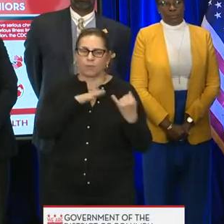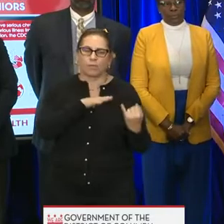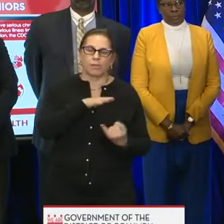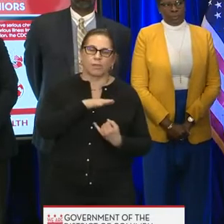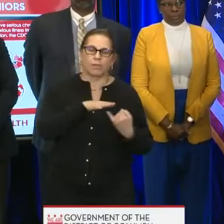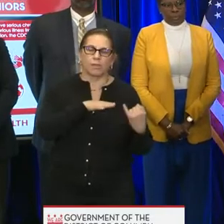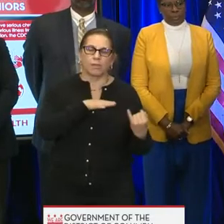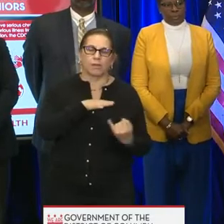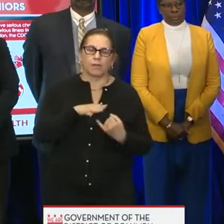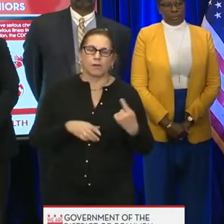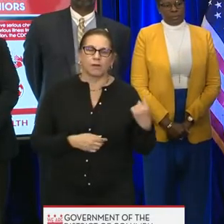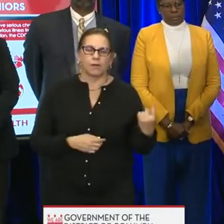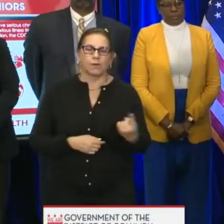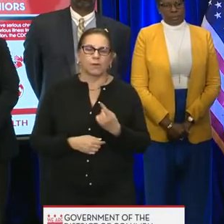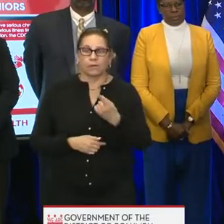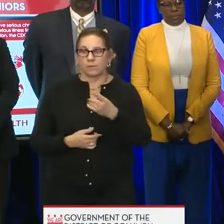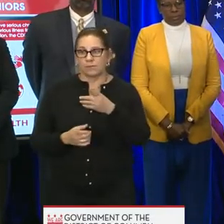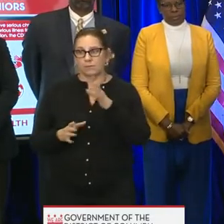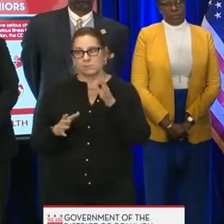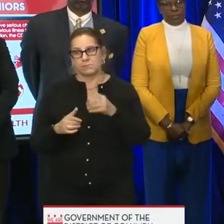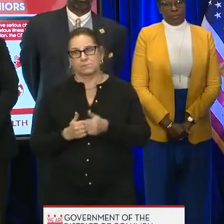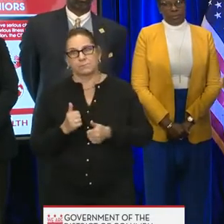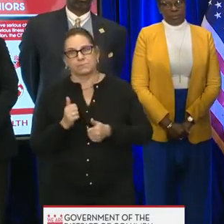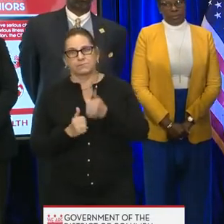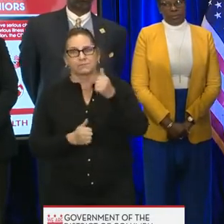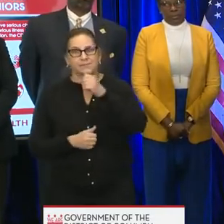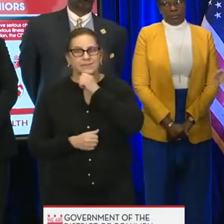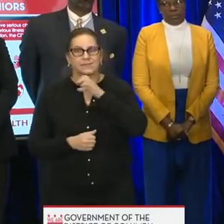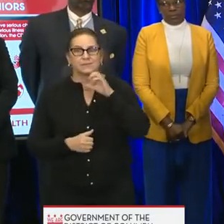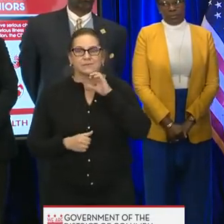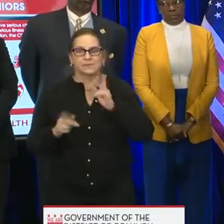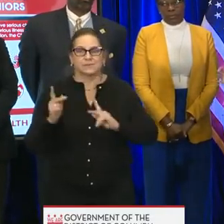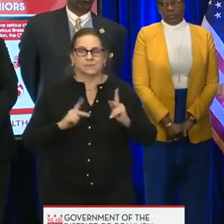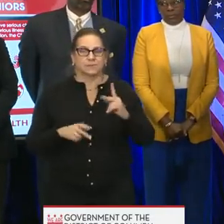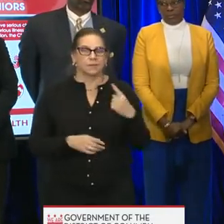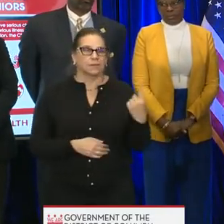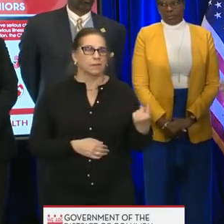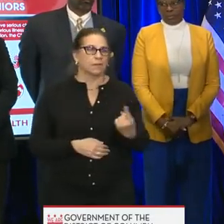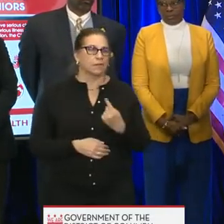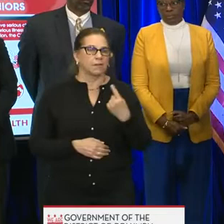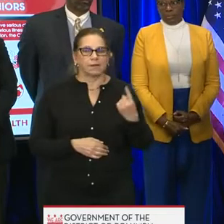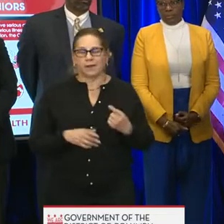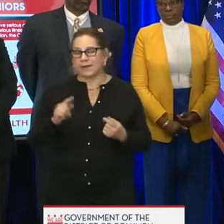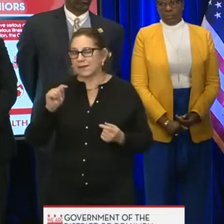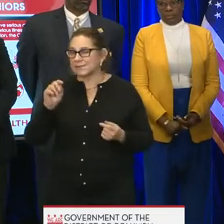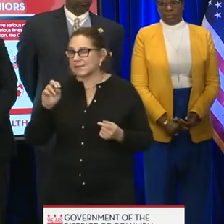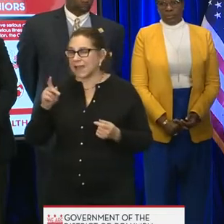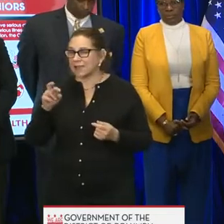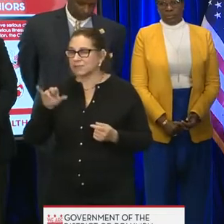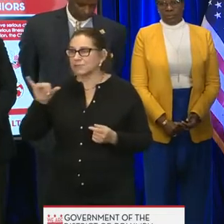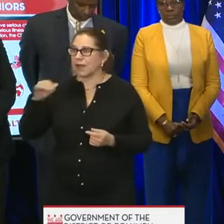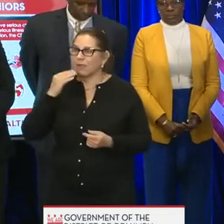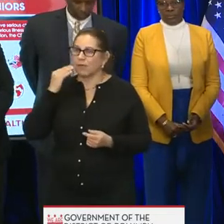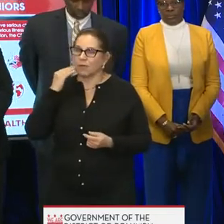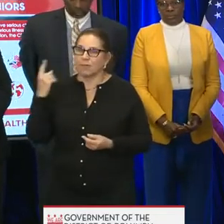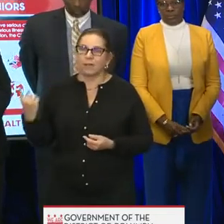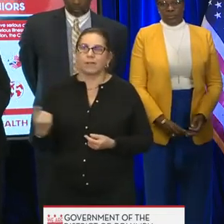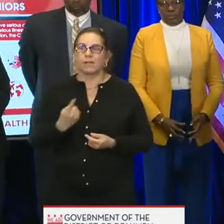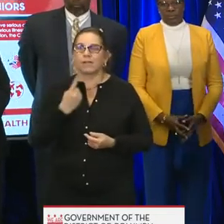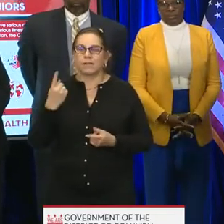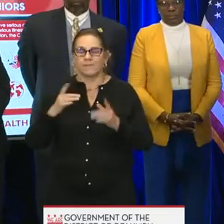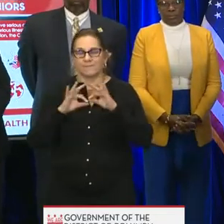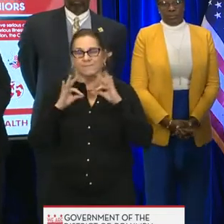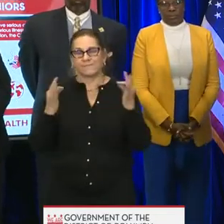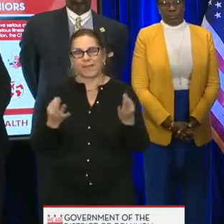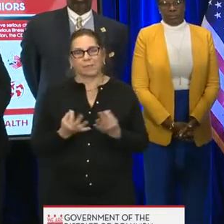about idleness among our teenagers. And so we hope that our families are thinking of ways to keep